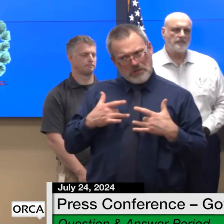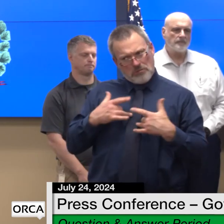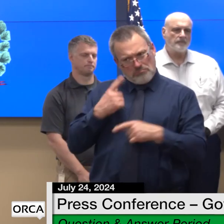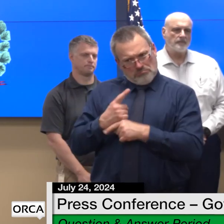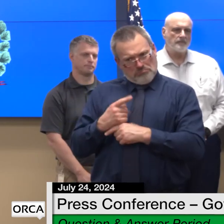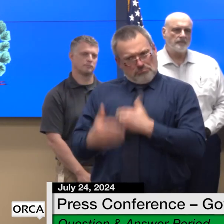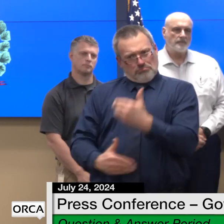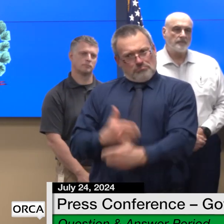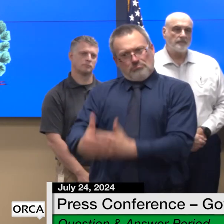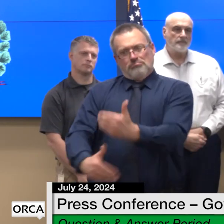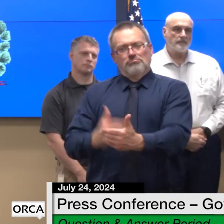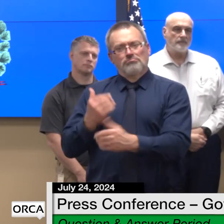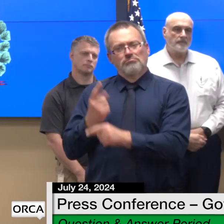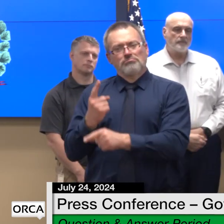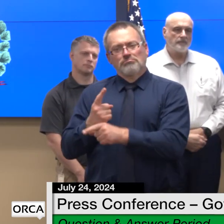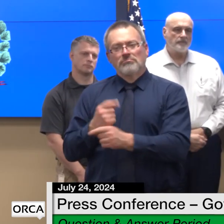If